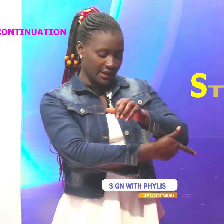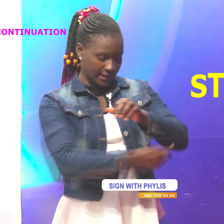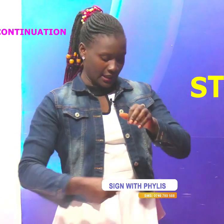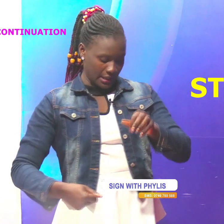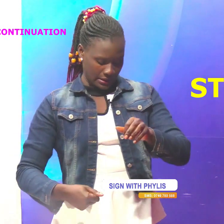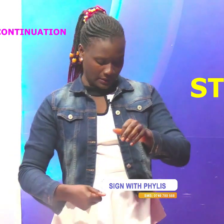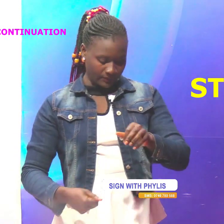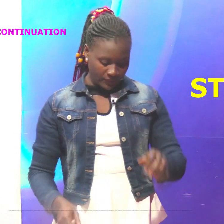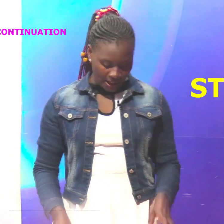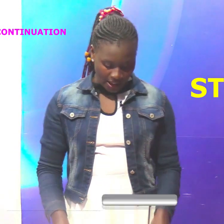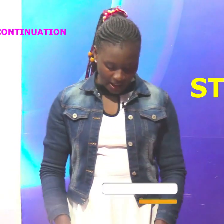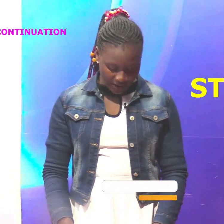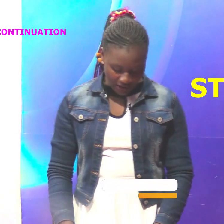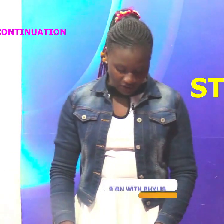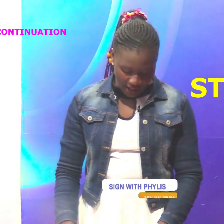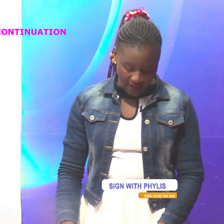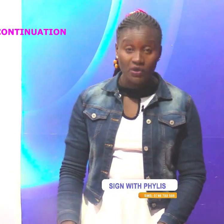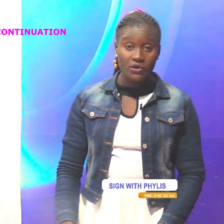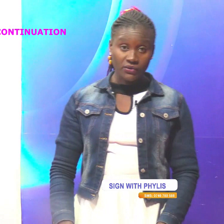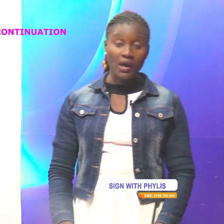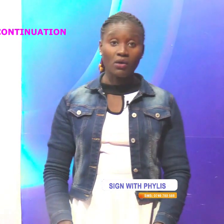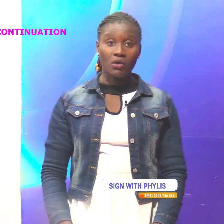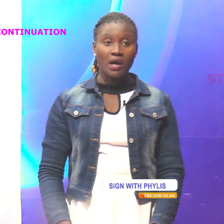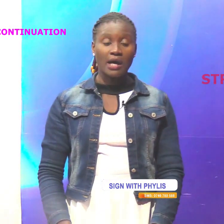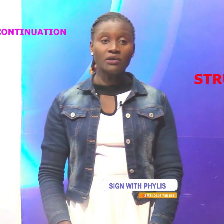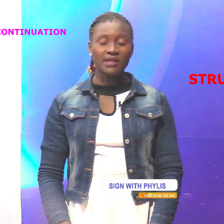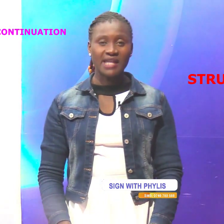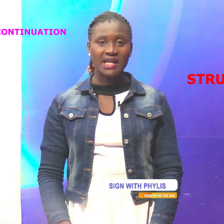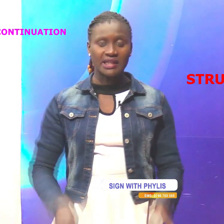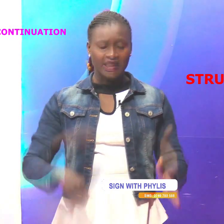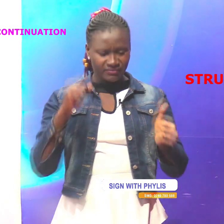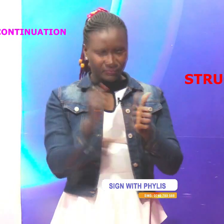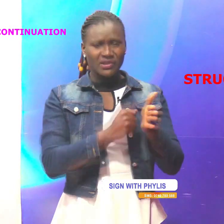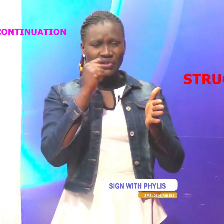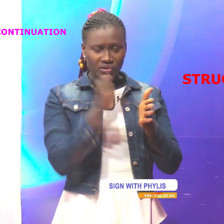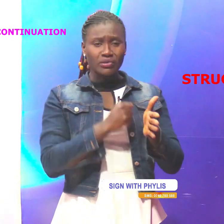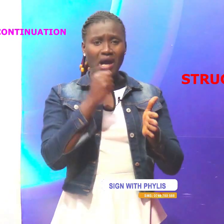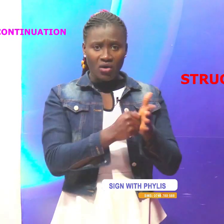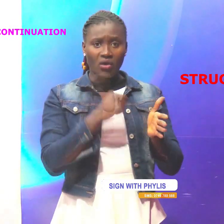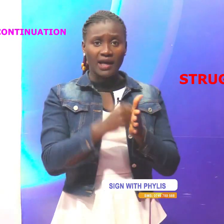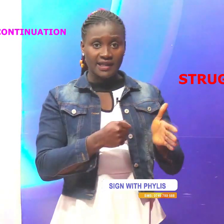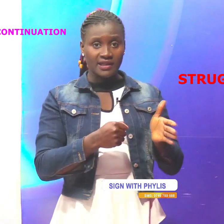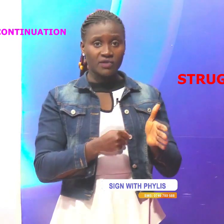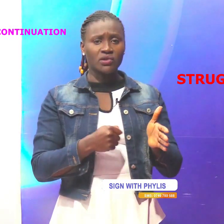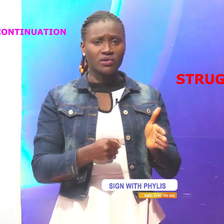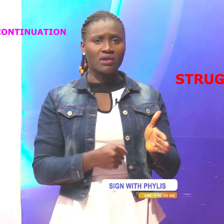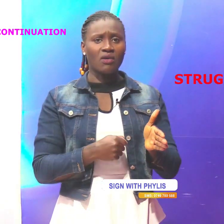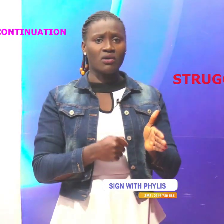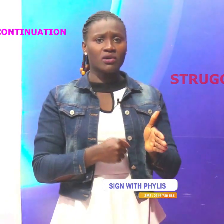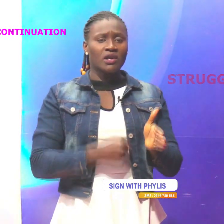still. And then we have struggle. How do we sign it? Struggle. Like this. When you struggle, you are